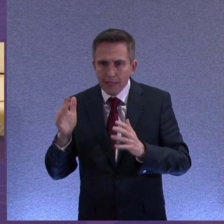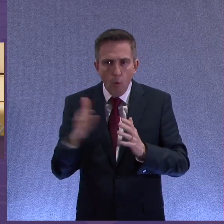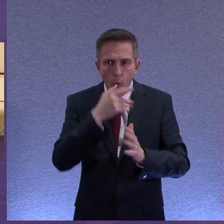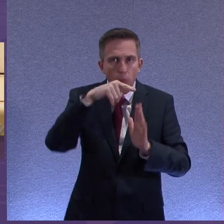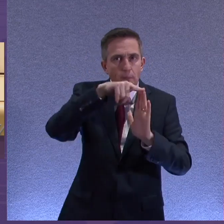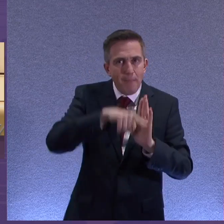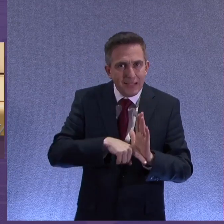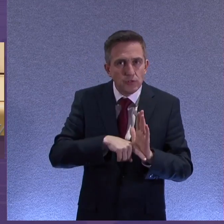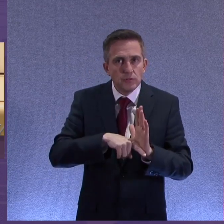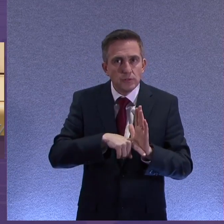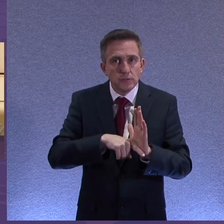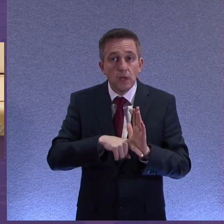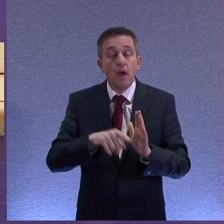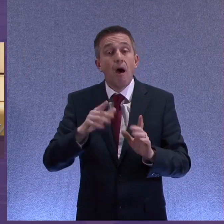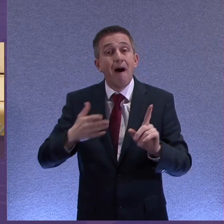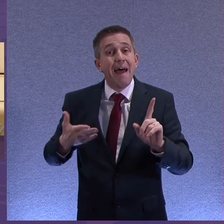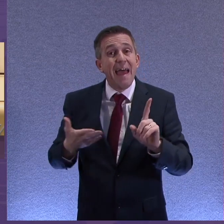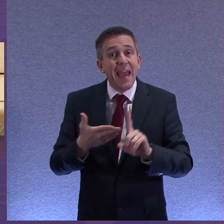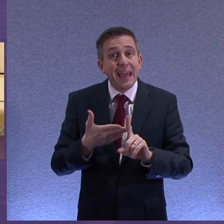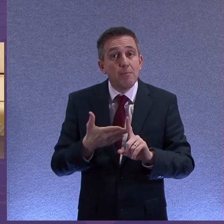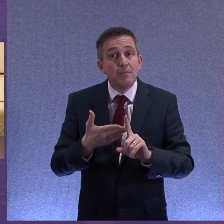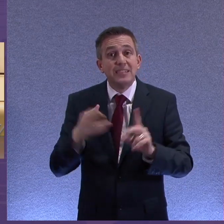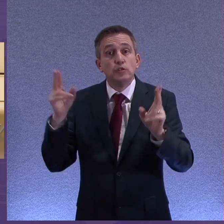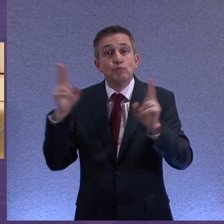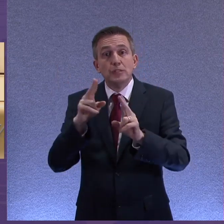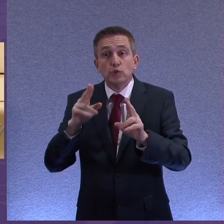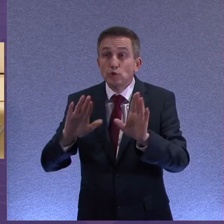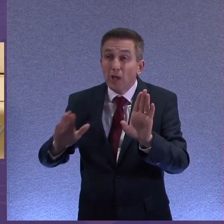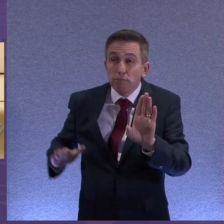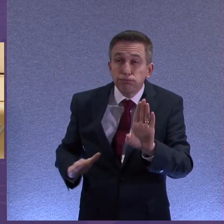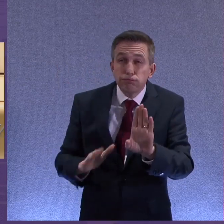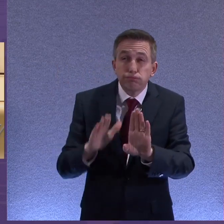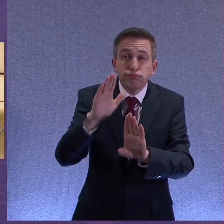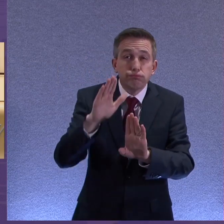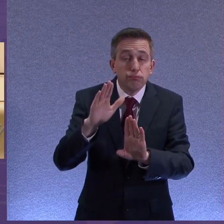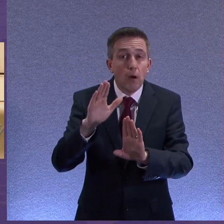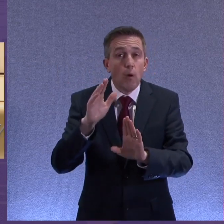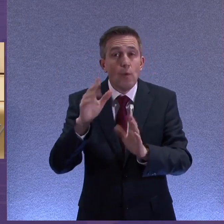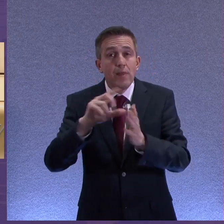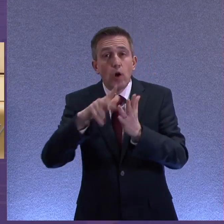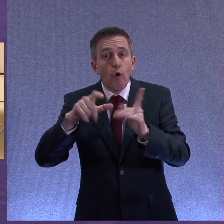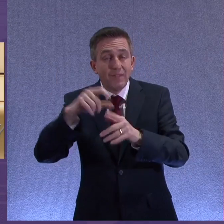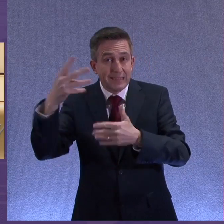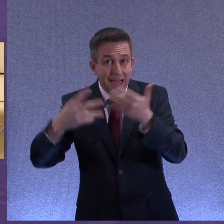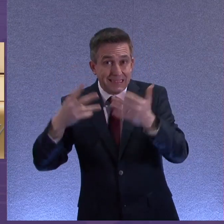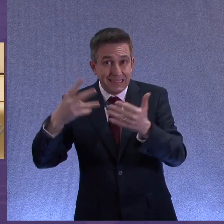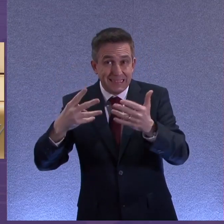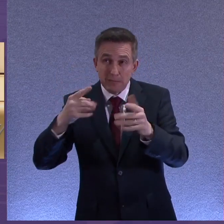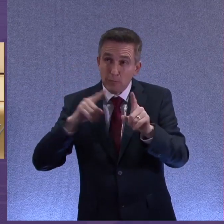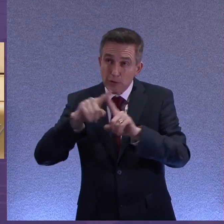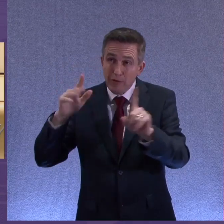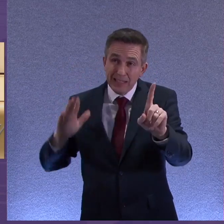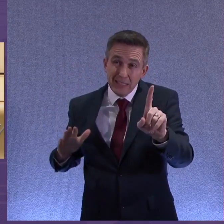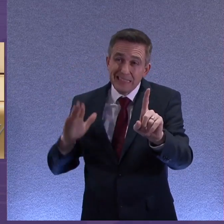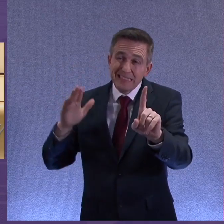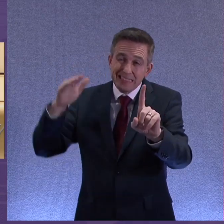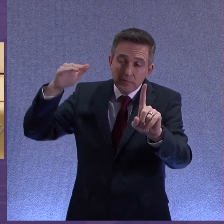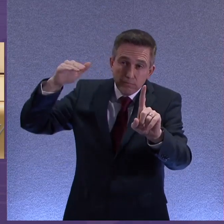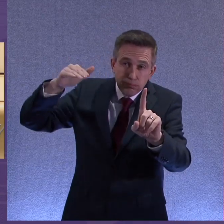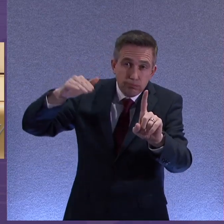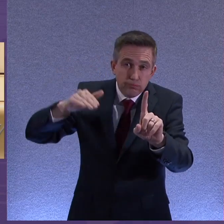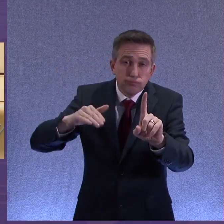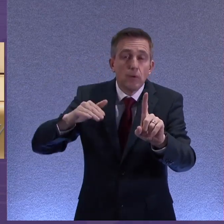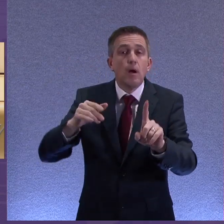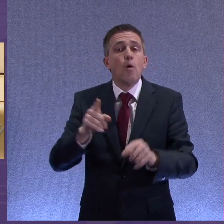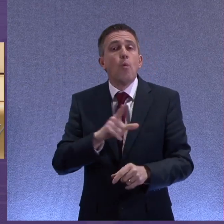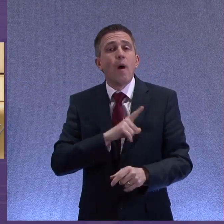reduce the peak level of cases so that our health service can cope, and so we reduce the number of avoidable